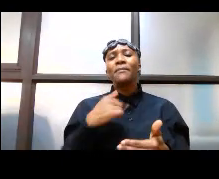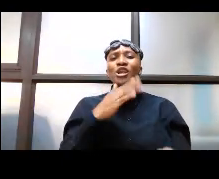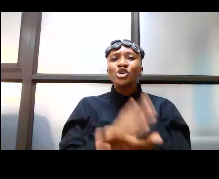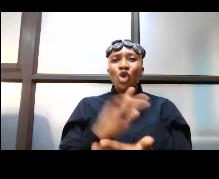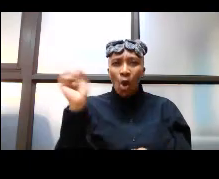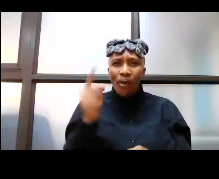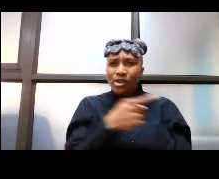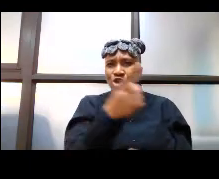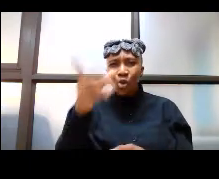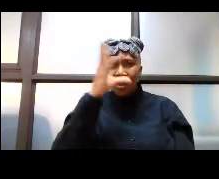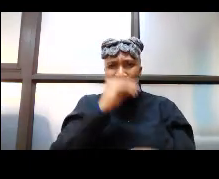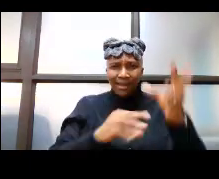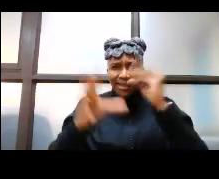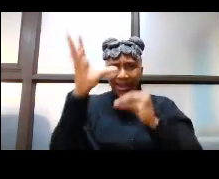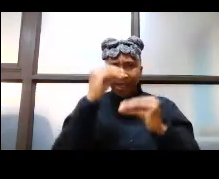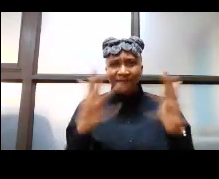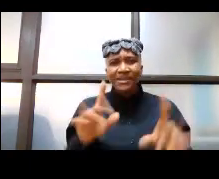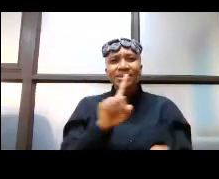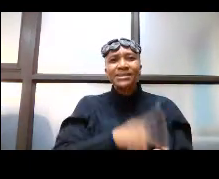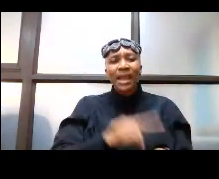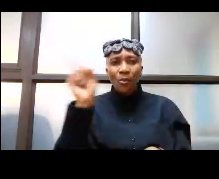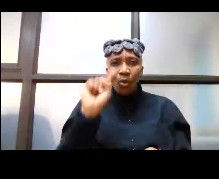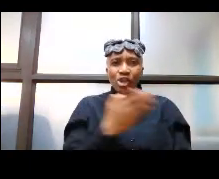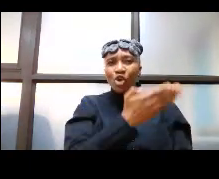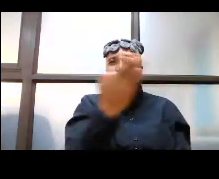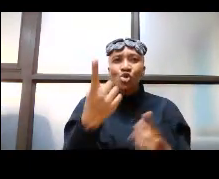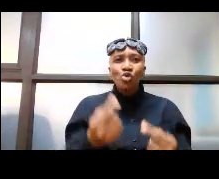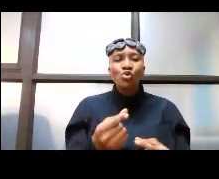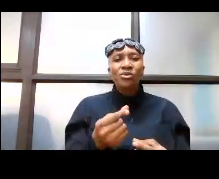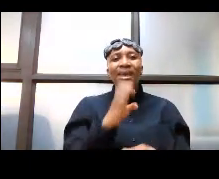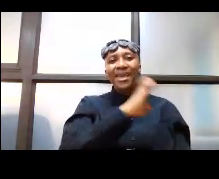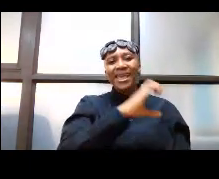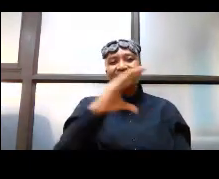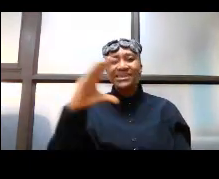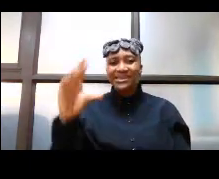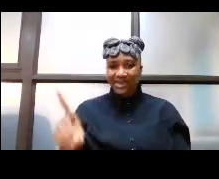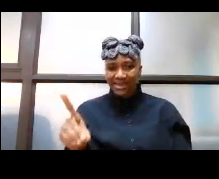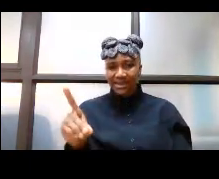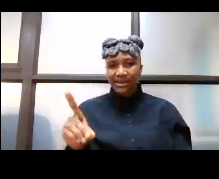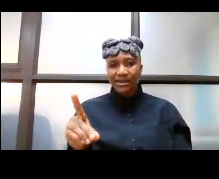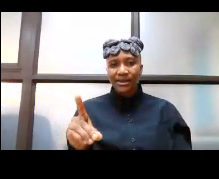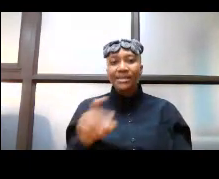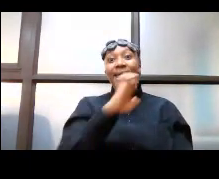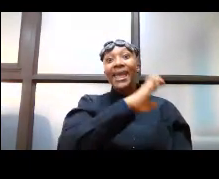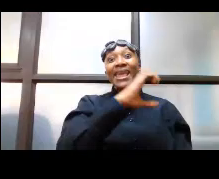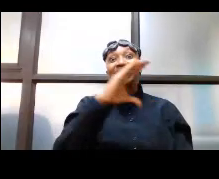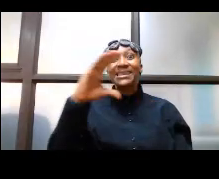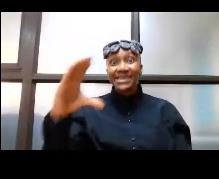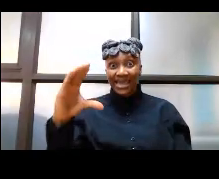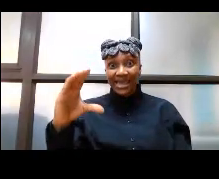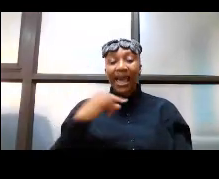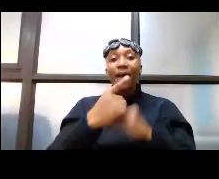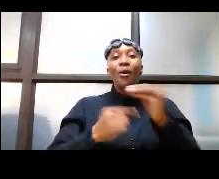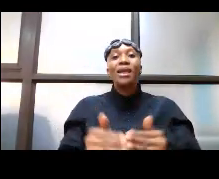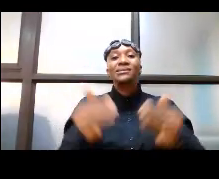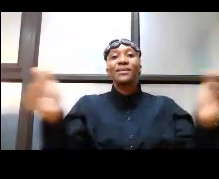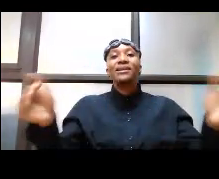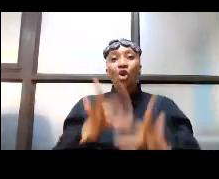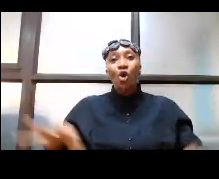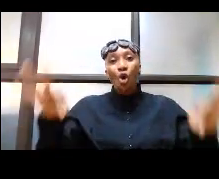on this when you did the ECC curriculum, which is quite a crucial